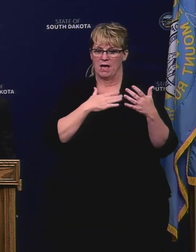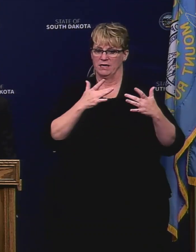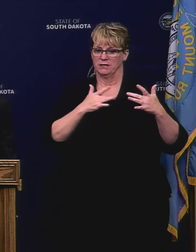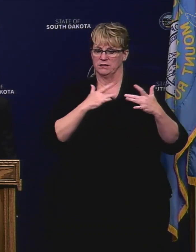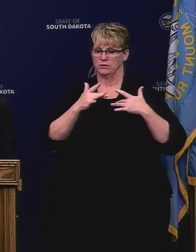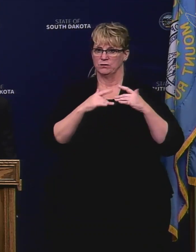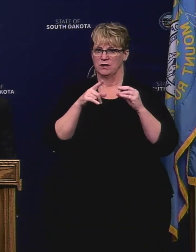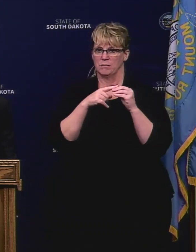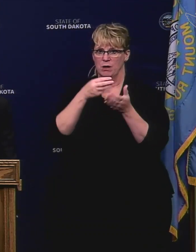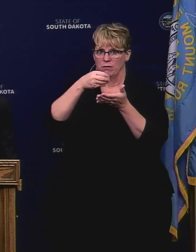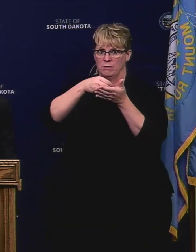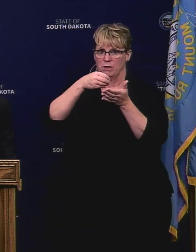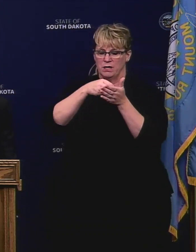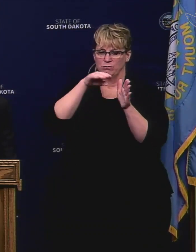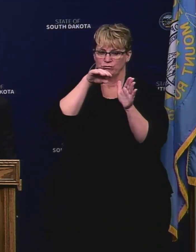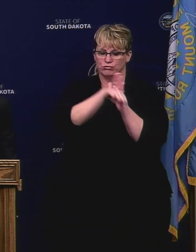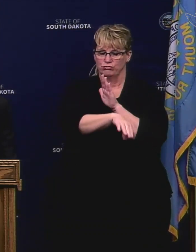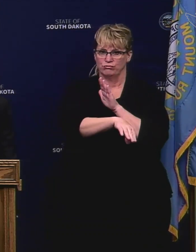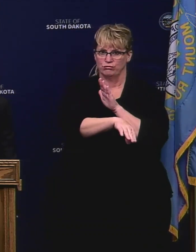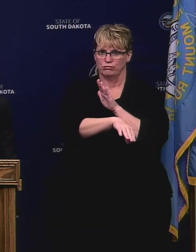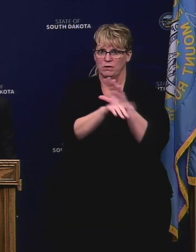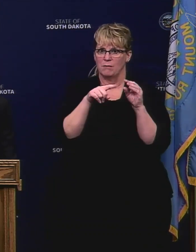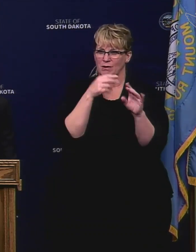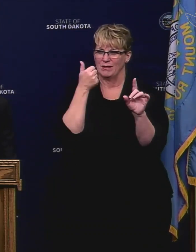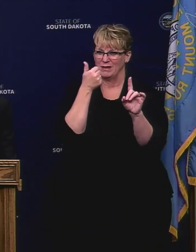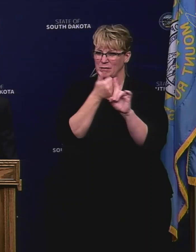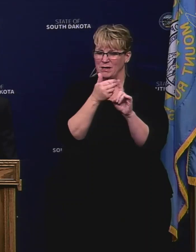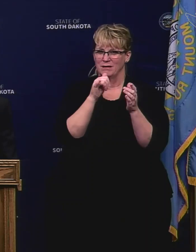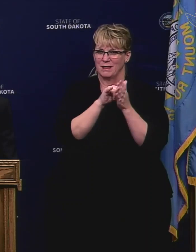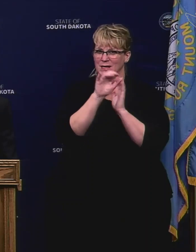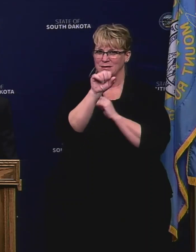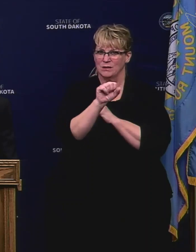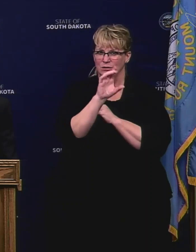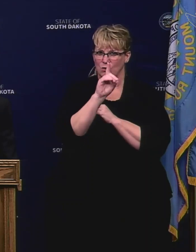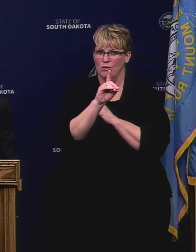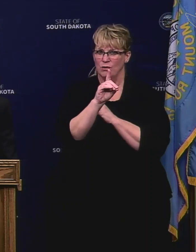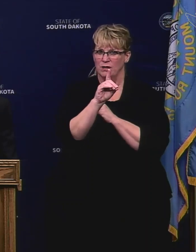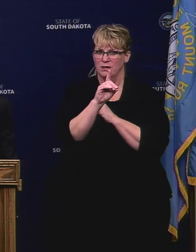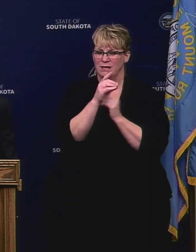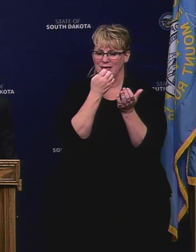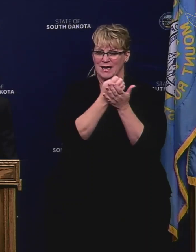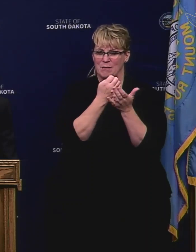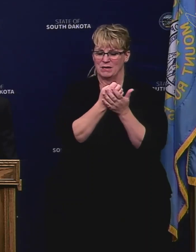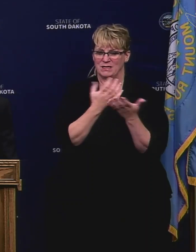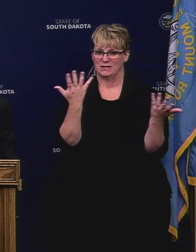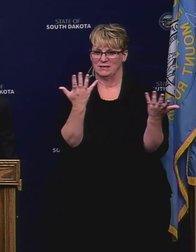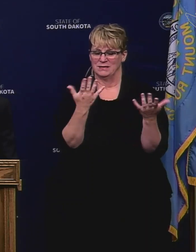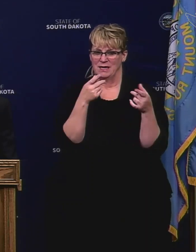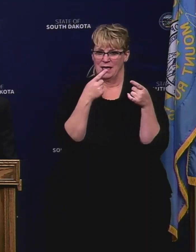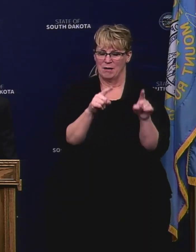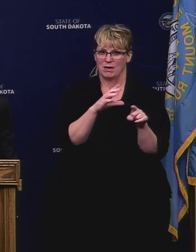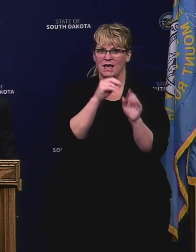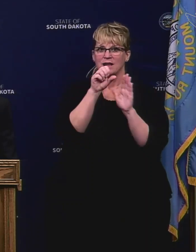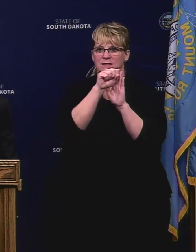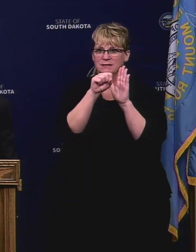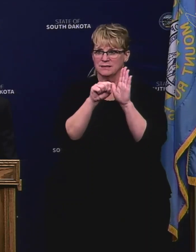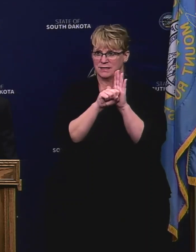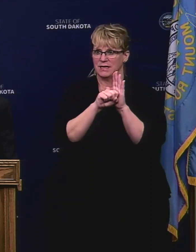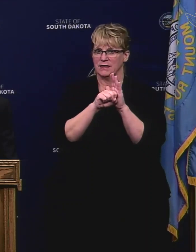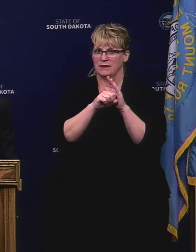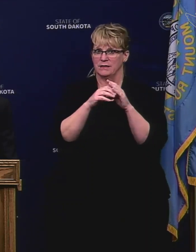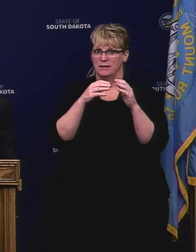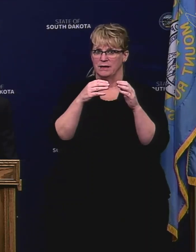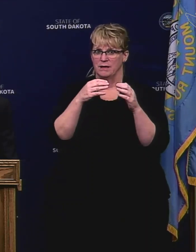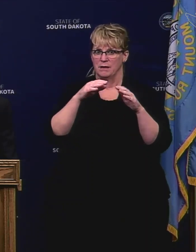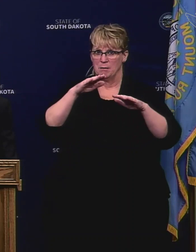about revenue loss and about the impact that South Dakota's economy is feeling and what that does to the state budget and our city